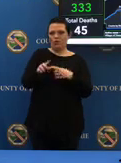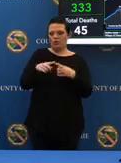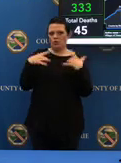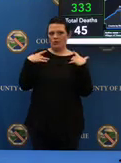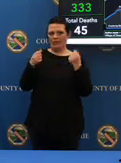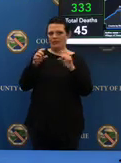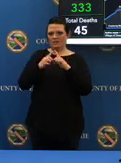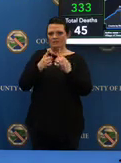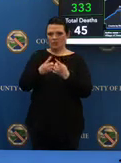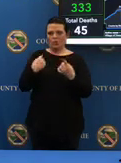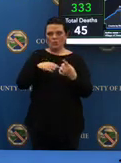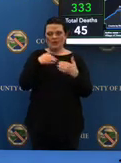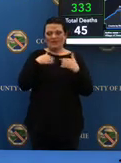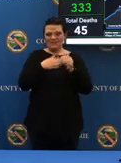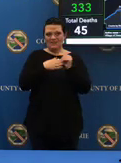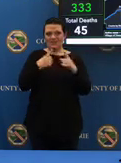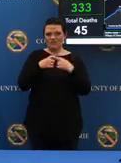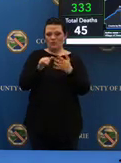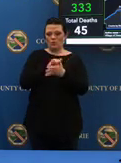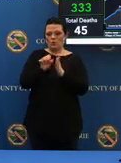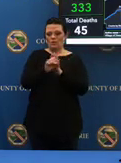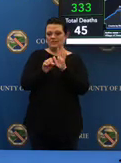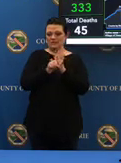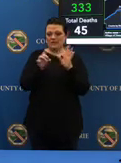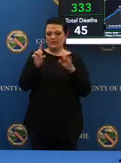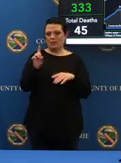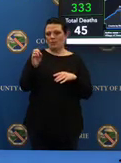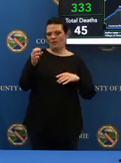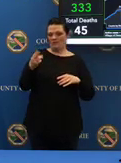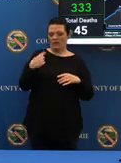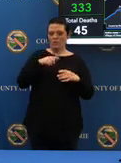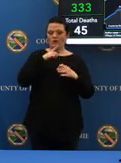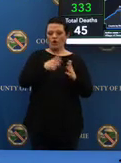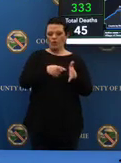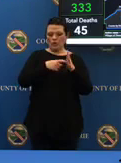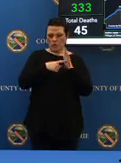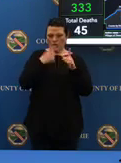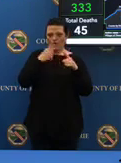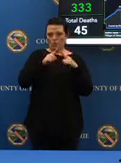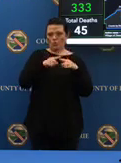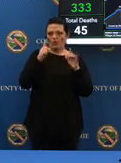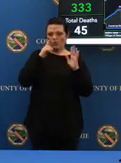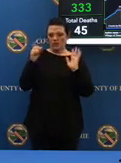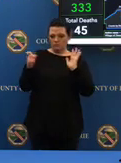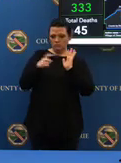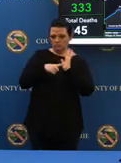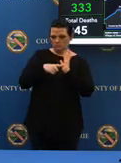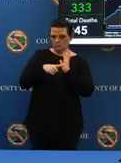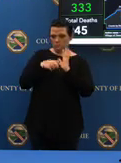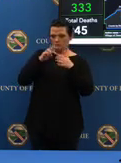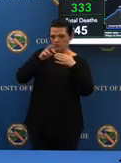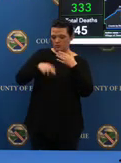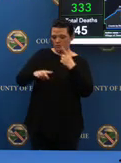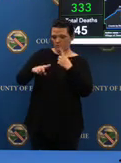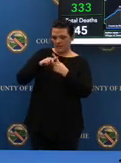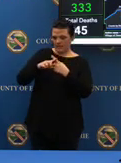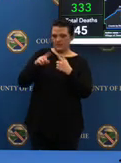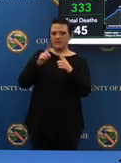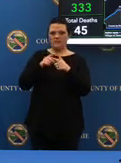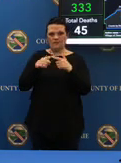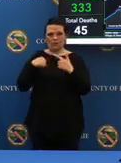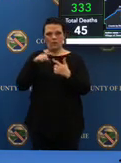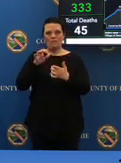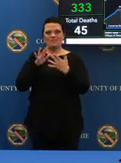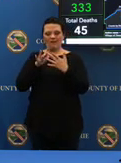New York State Department of Health. We are required when we find an individual is positive, we have to contact trace them. We do